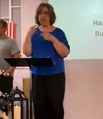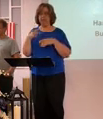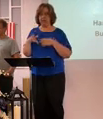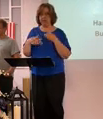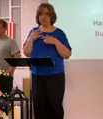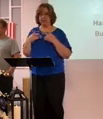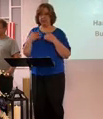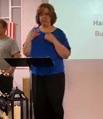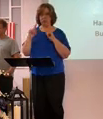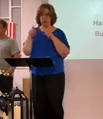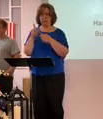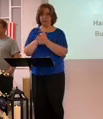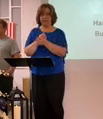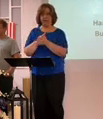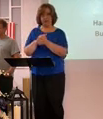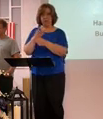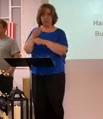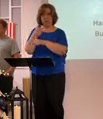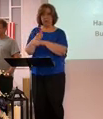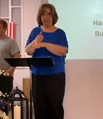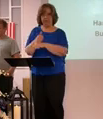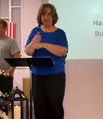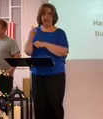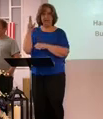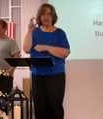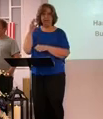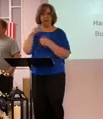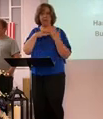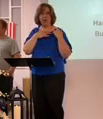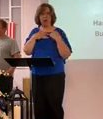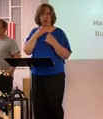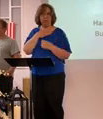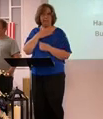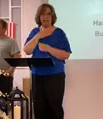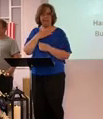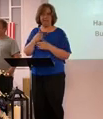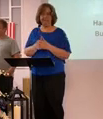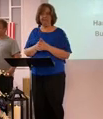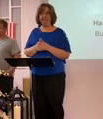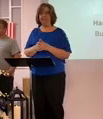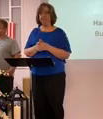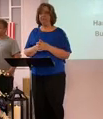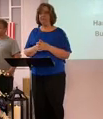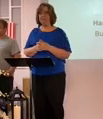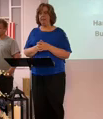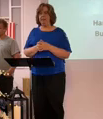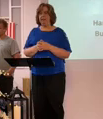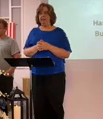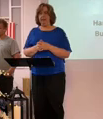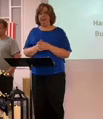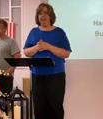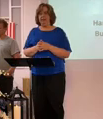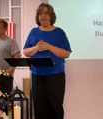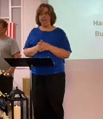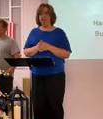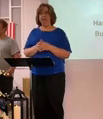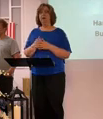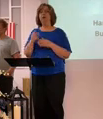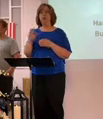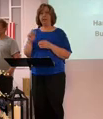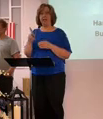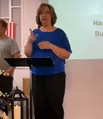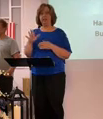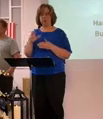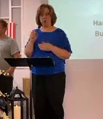going to be able to hear the heartbeat when I went, and so that always it gave me a reassurance like, oh,